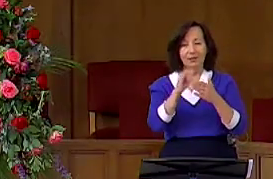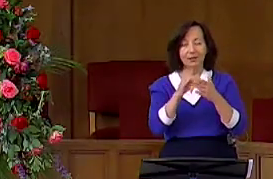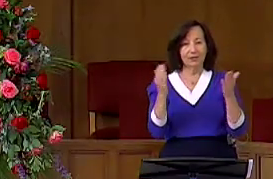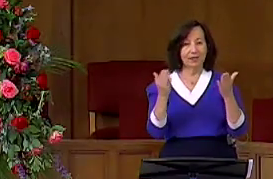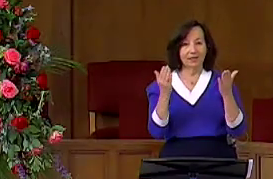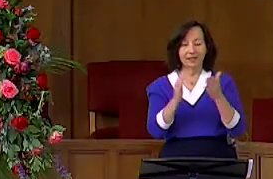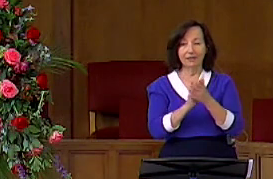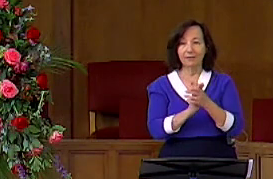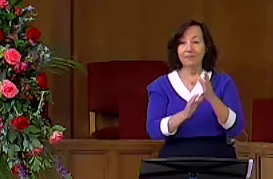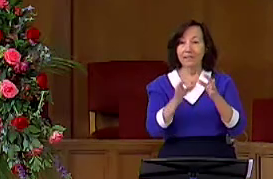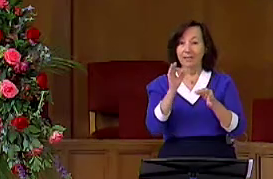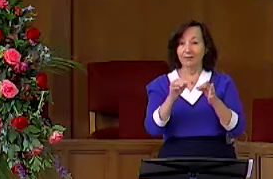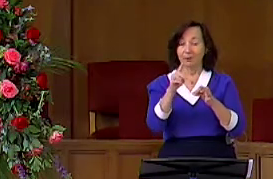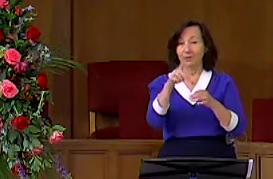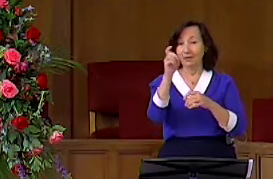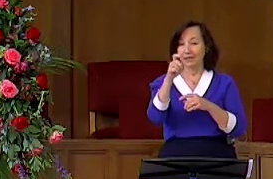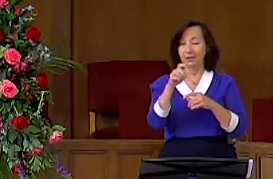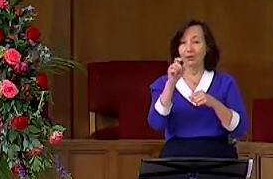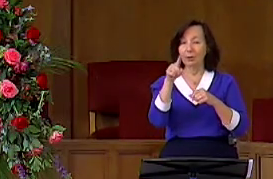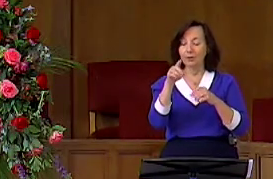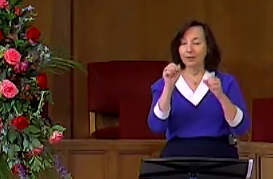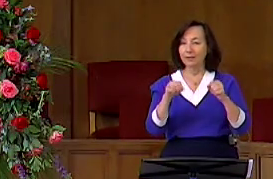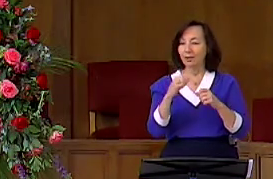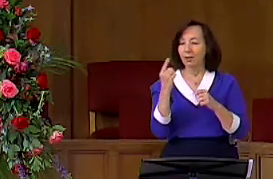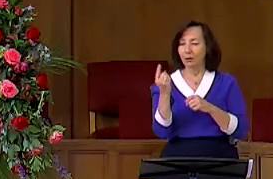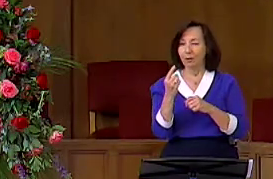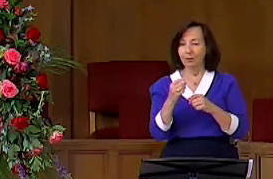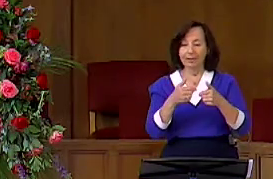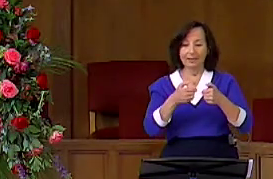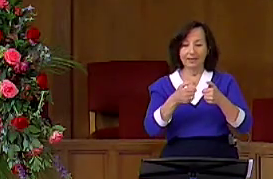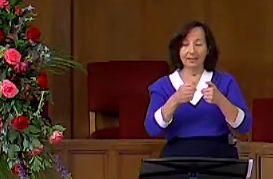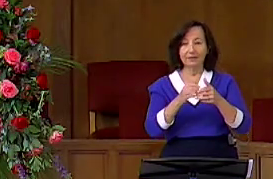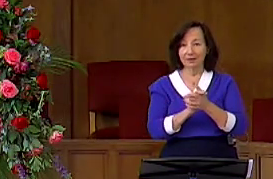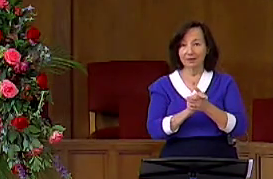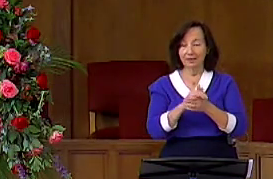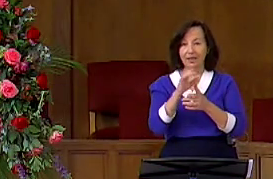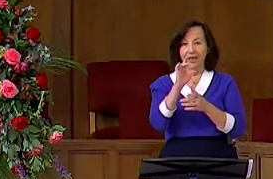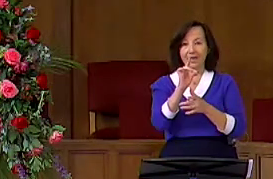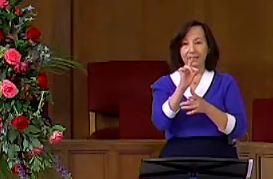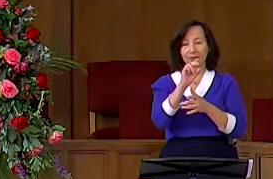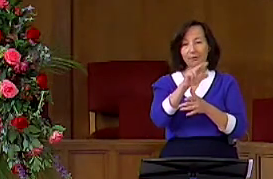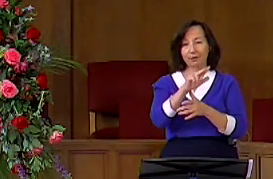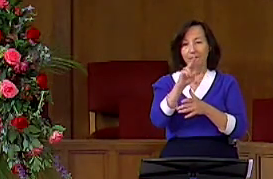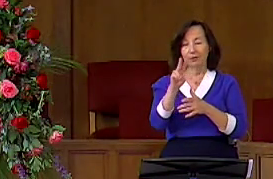if there's anything you ever need. You can always text us at 830